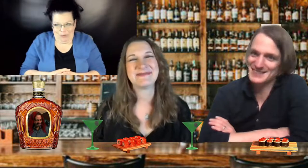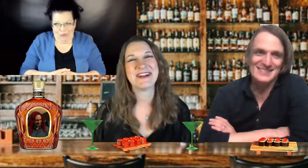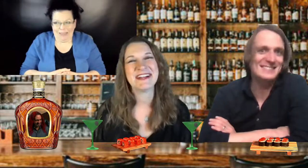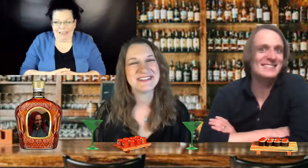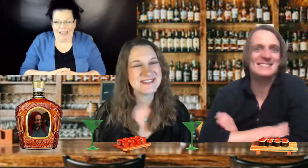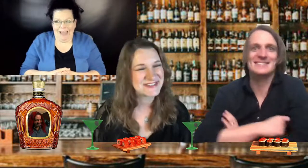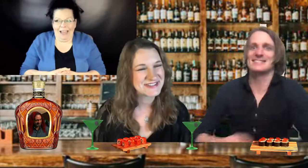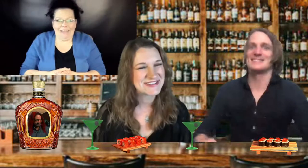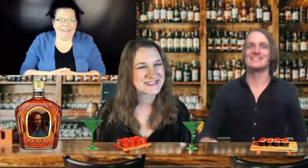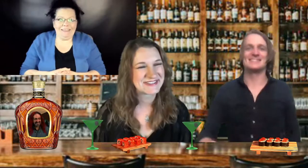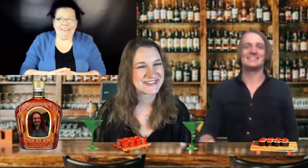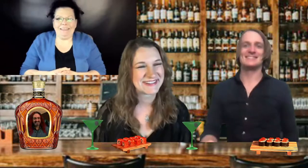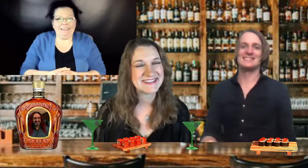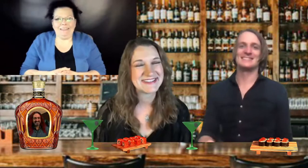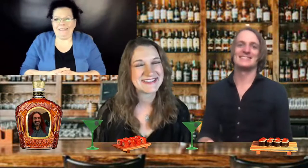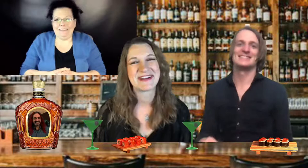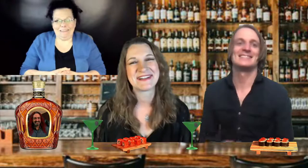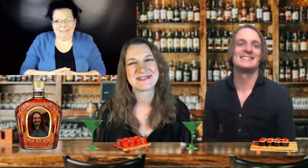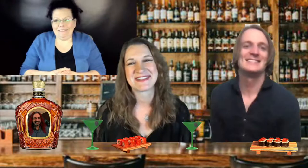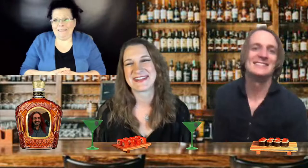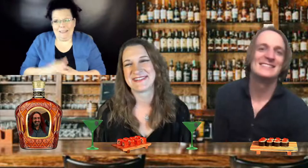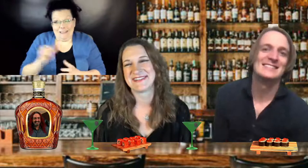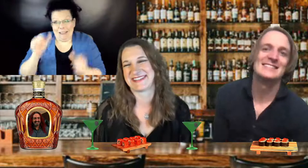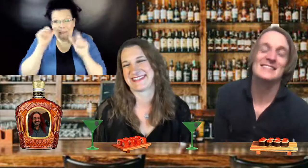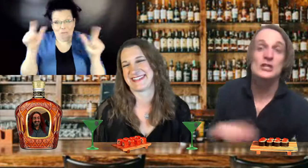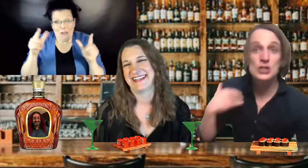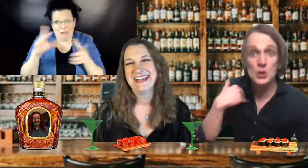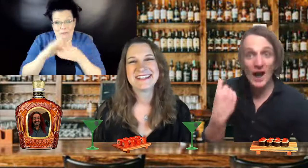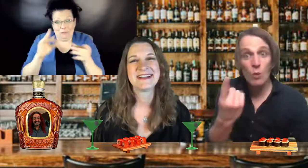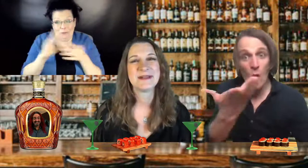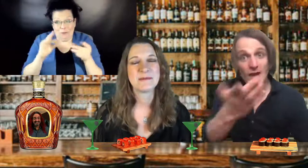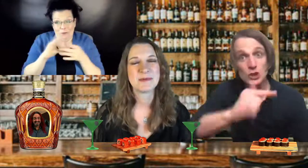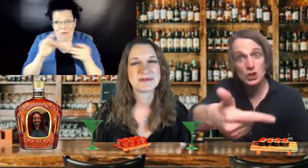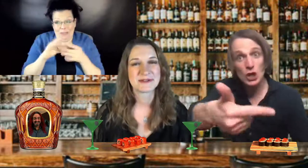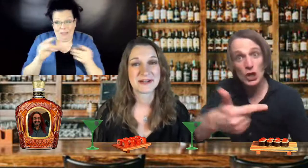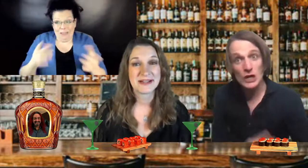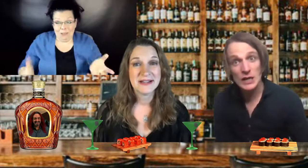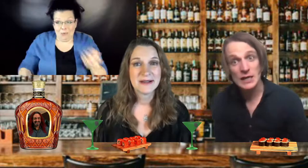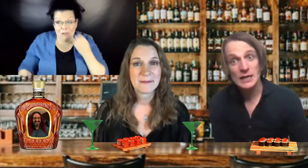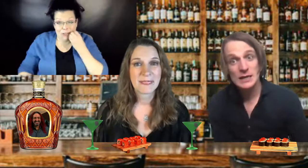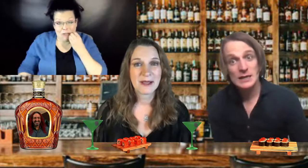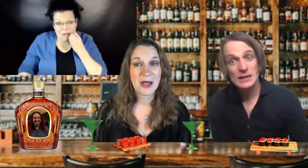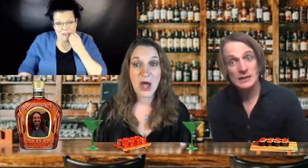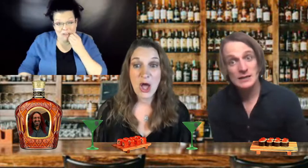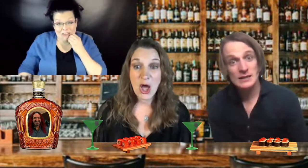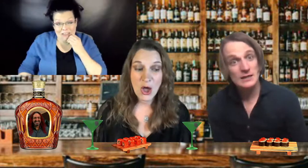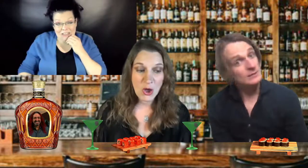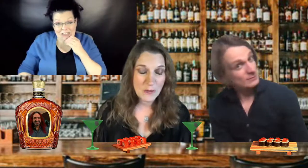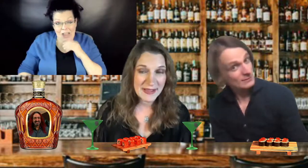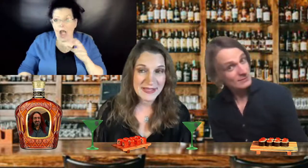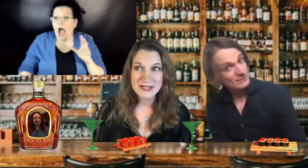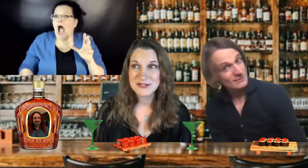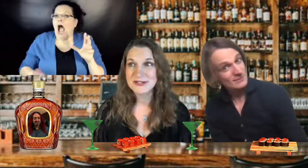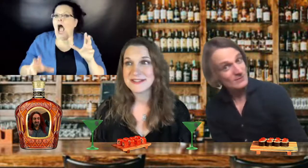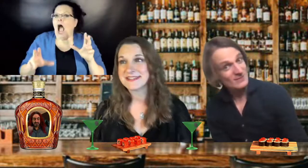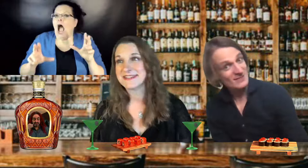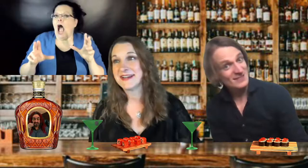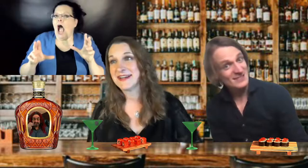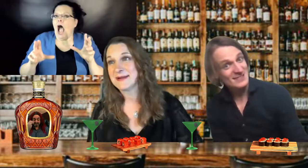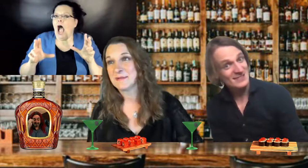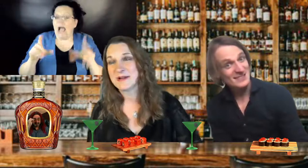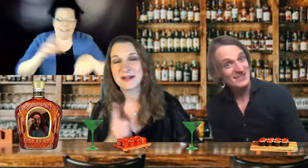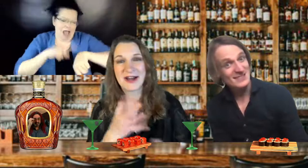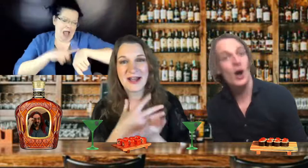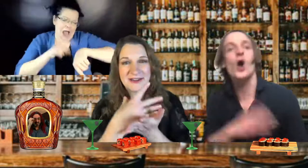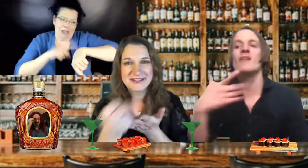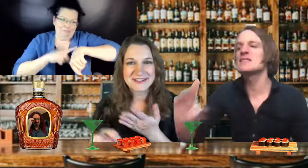I'm surprised you told that story. That surprised me that you would tell a poop story. You want to turn, Hilari? Oh my gosh, look at the